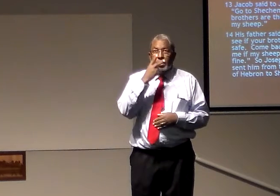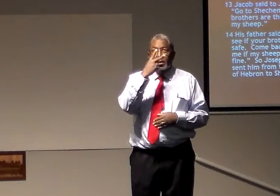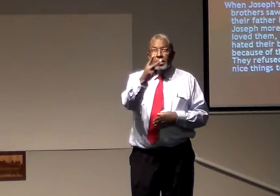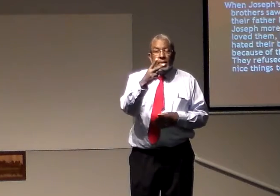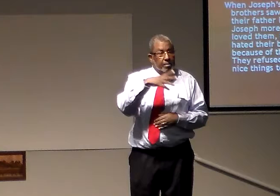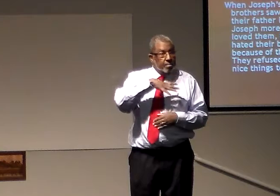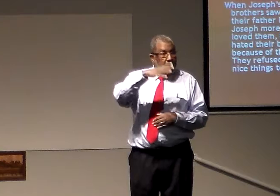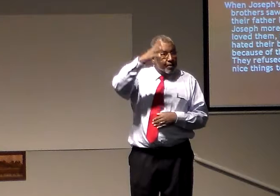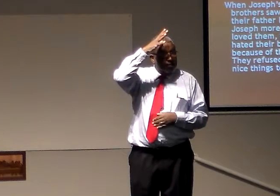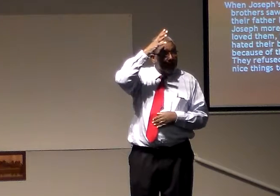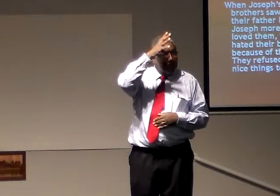experienced it myself.